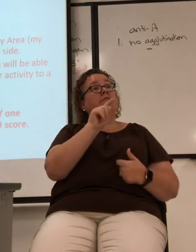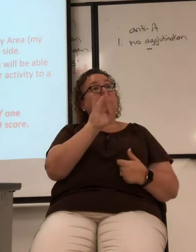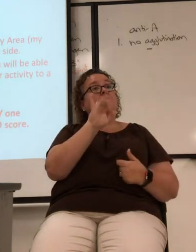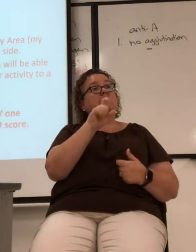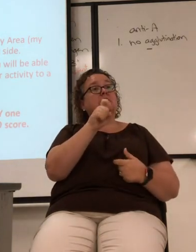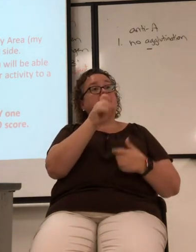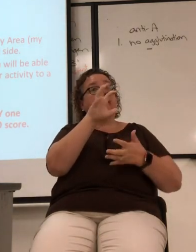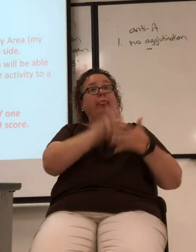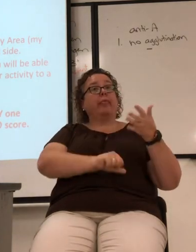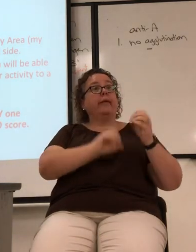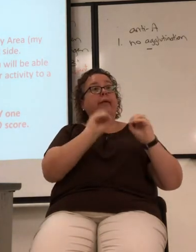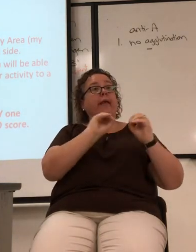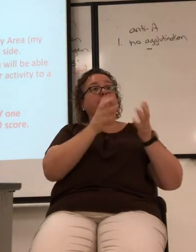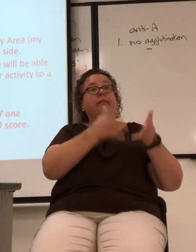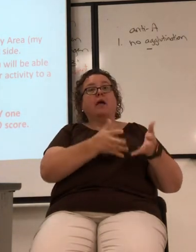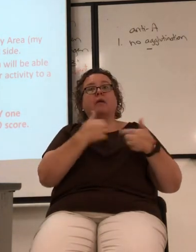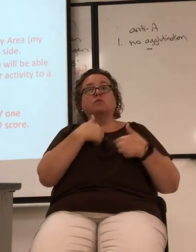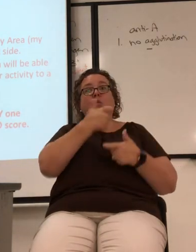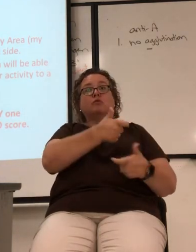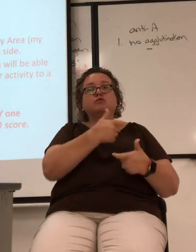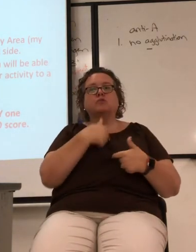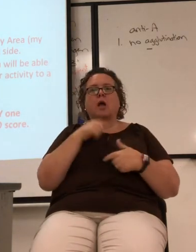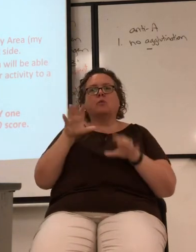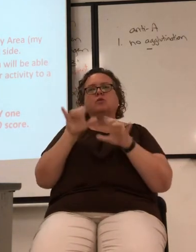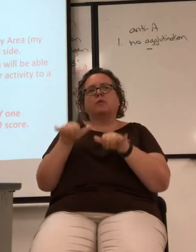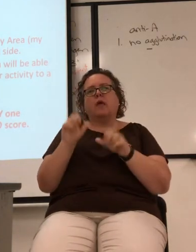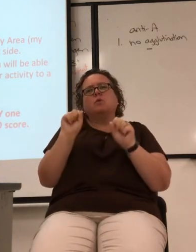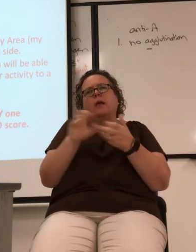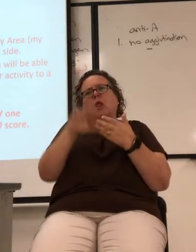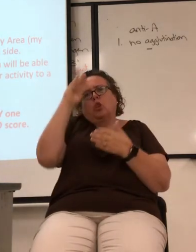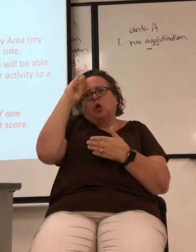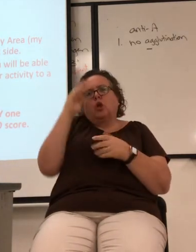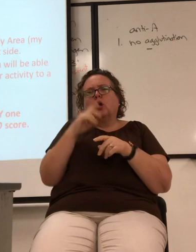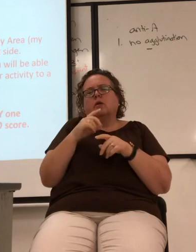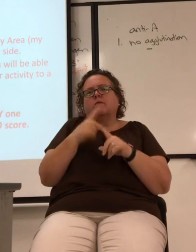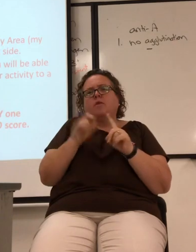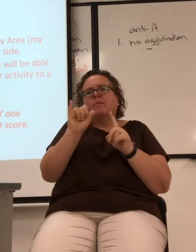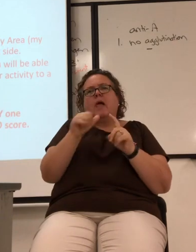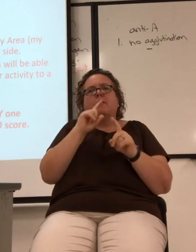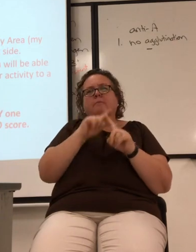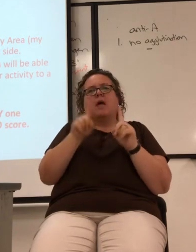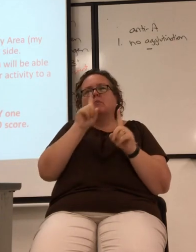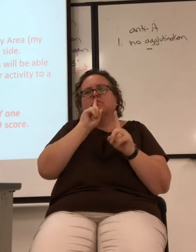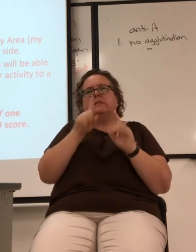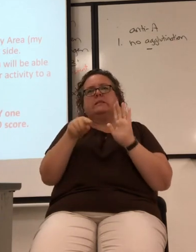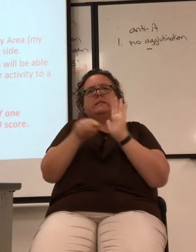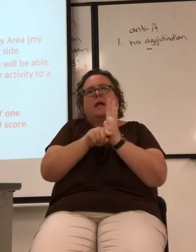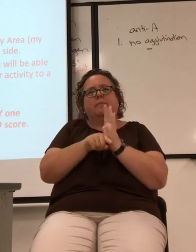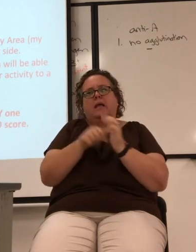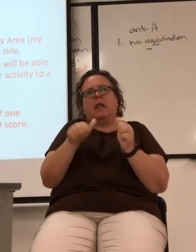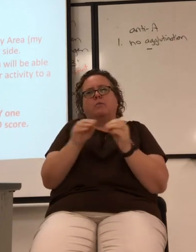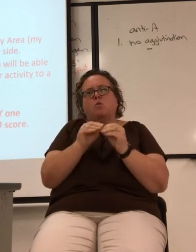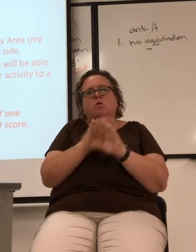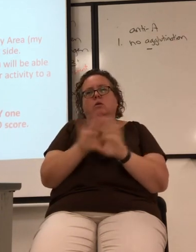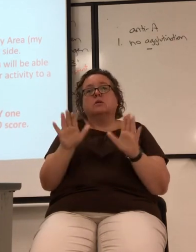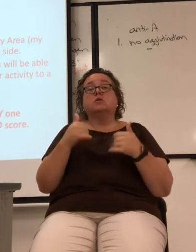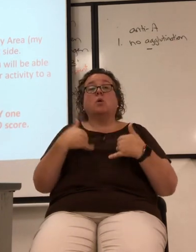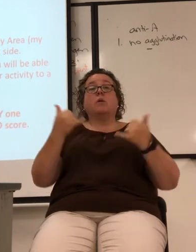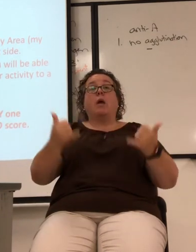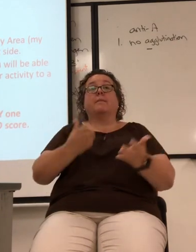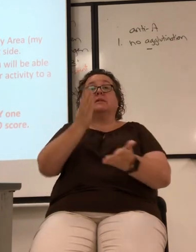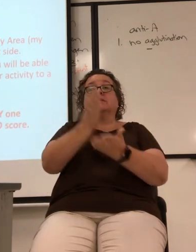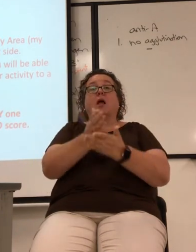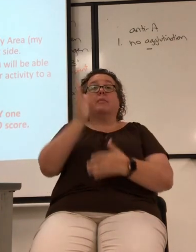to do. I would do these ones. I think you can learn from it. Okay, just for fun, just for study. I'm gonna stop now